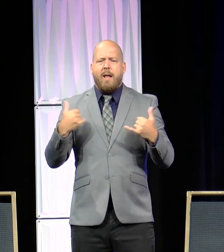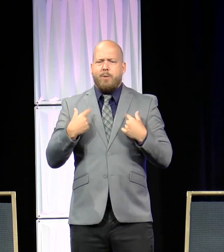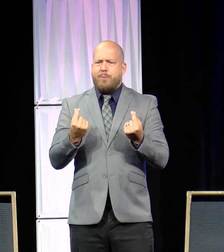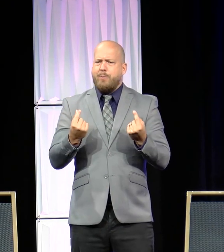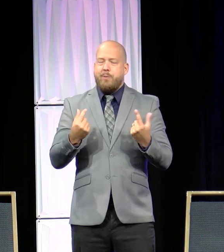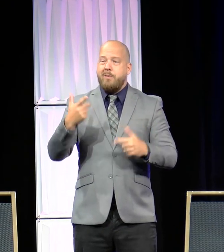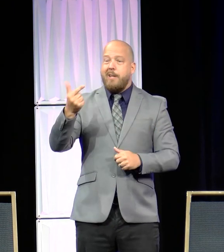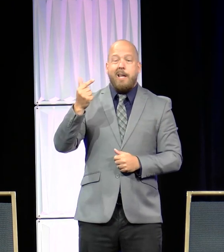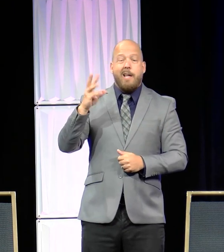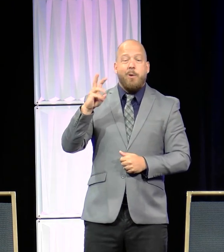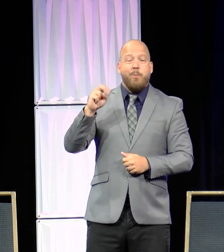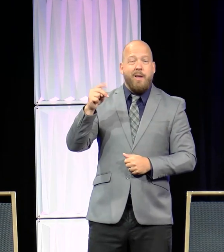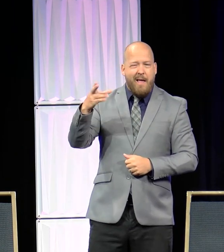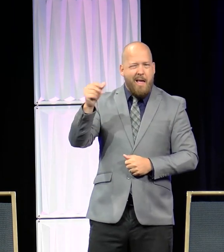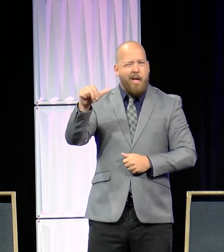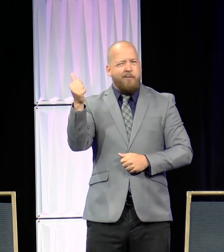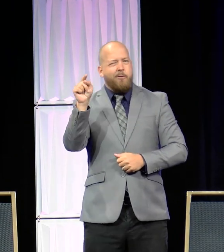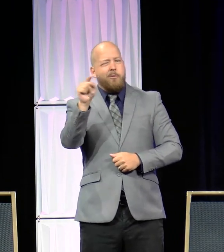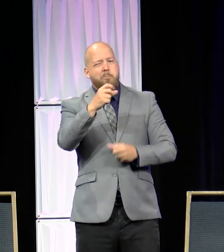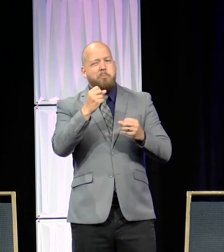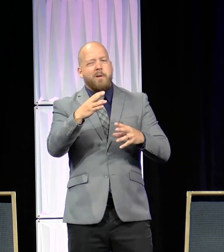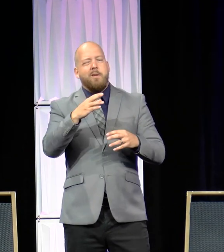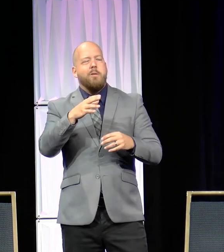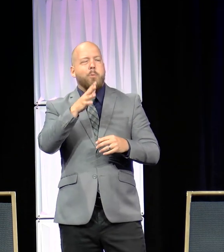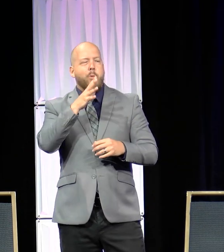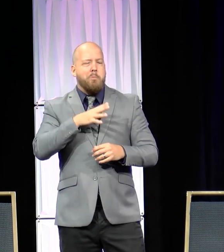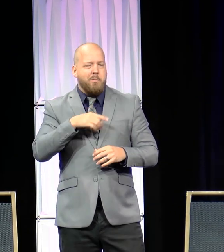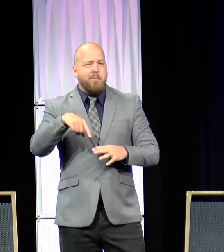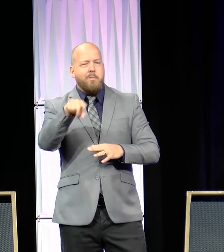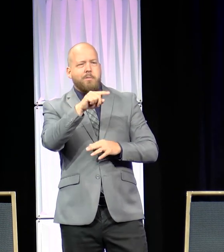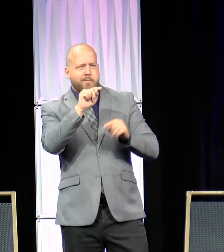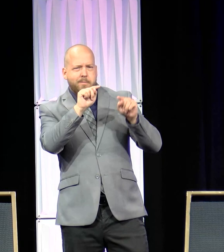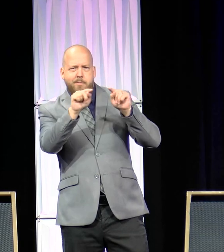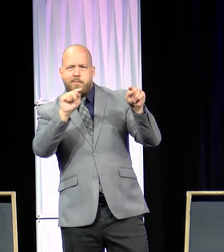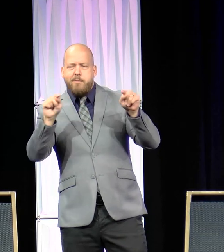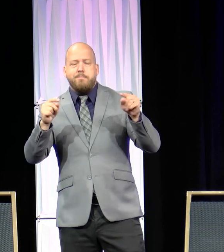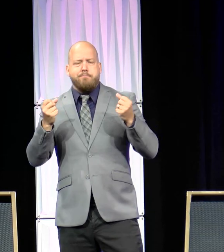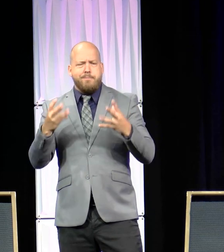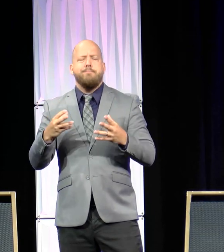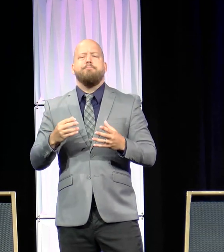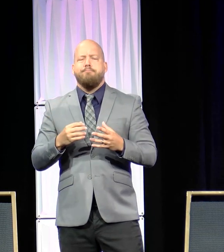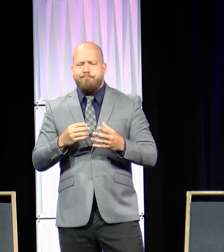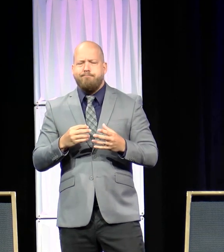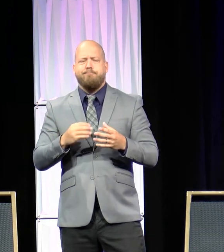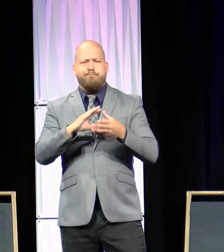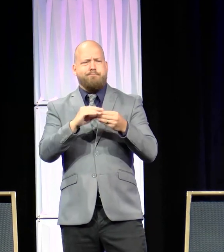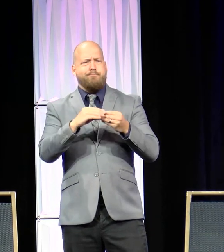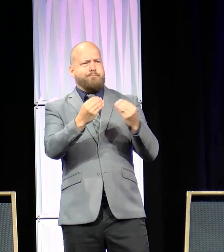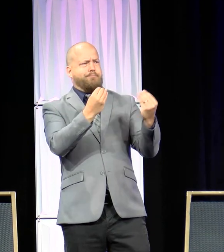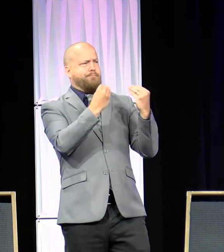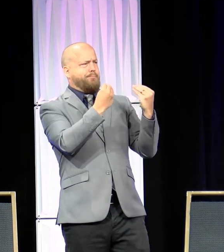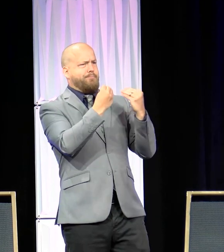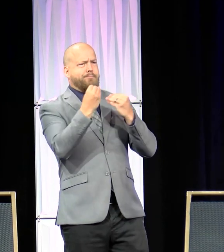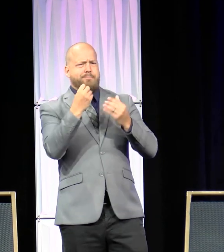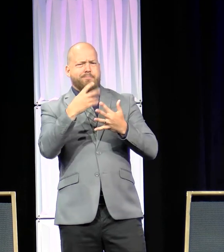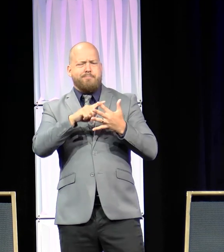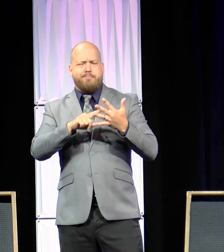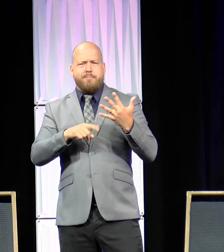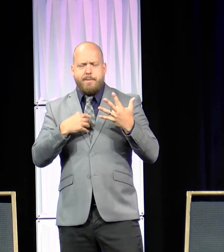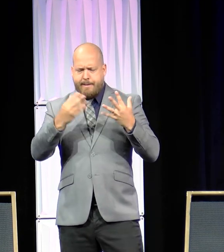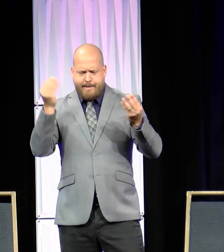in these spaces led to the decision for me to start the organization, A Call to Men. We started doing the